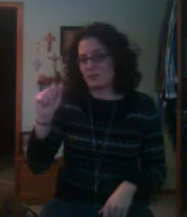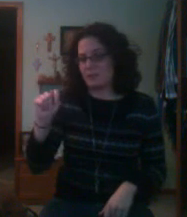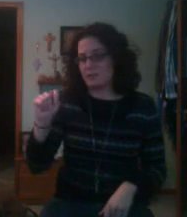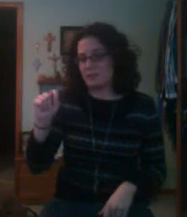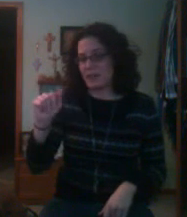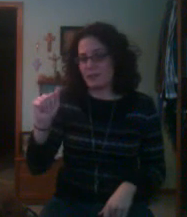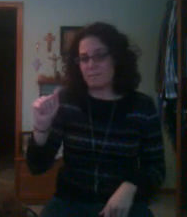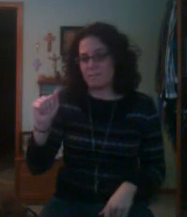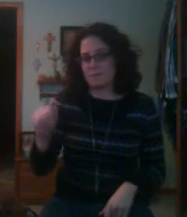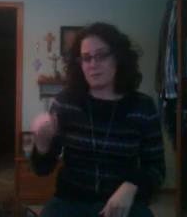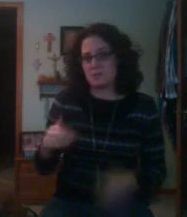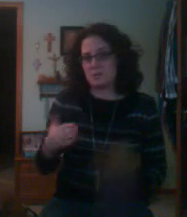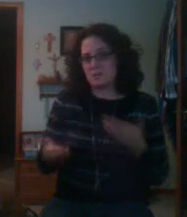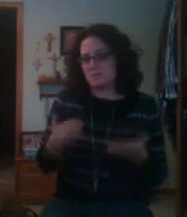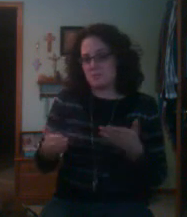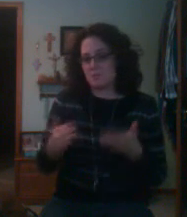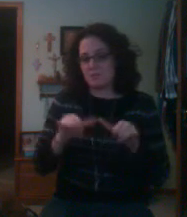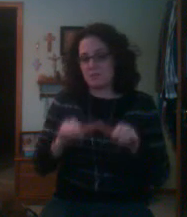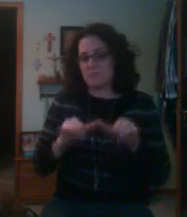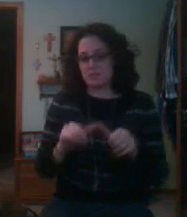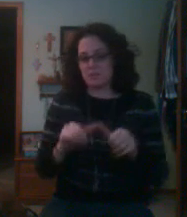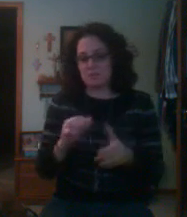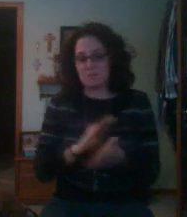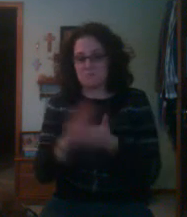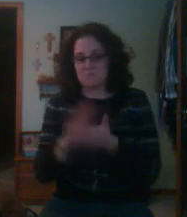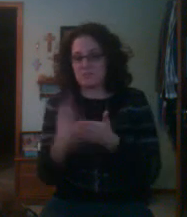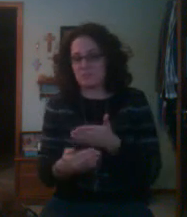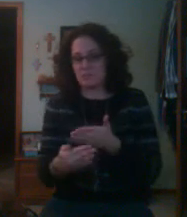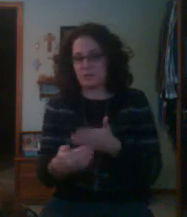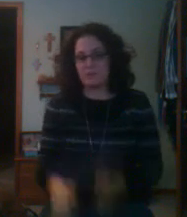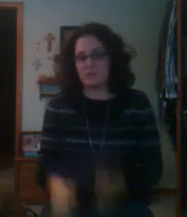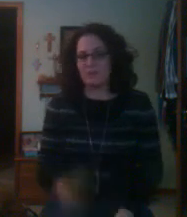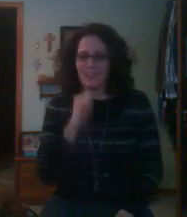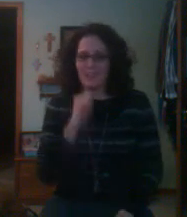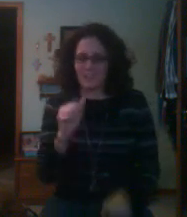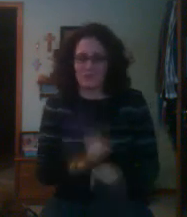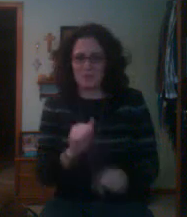And like I said, if your experiment doesn't work, revise it and try again. That's a big part of science.